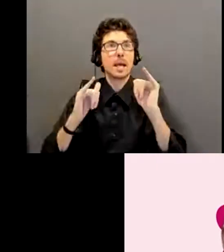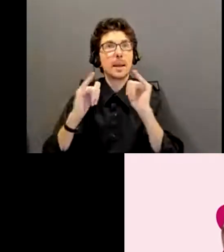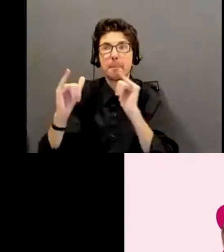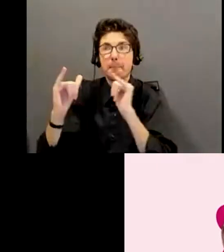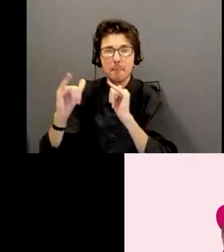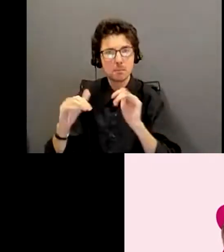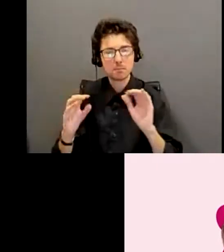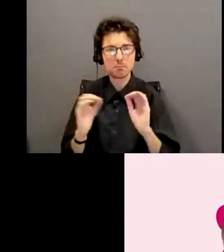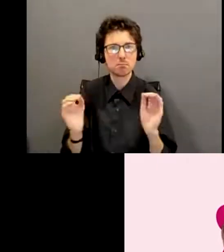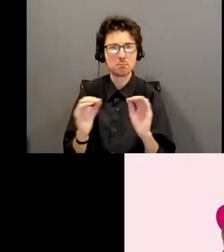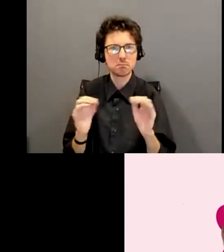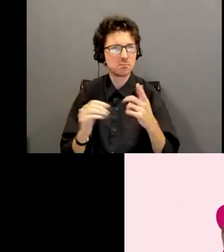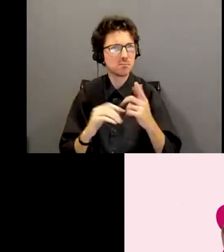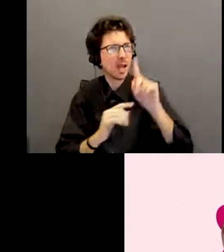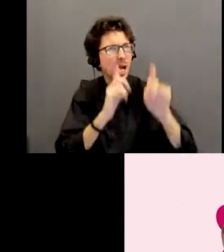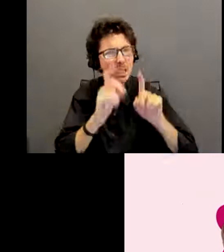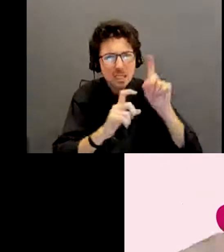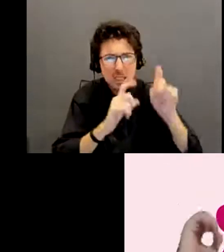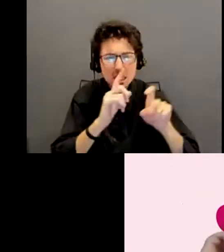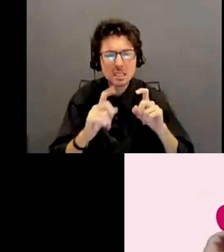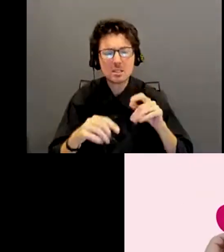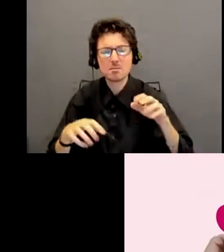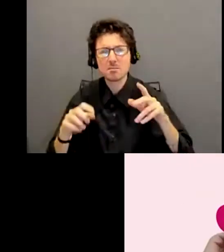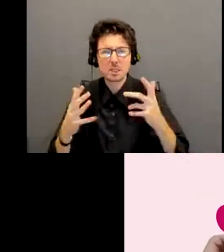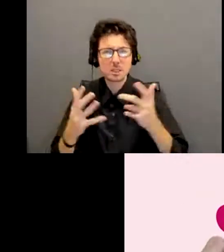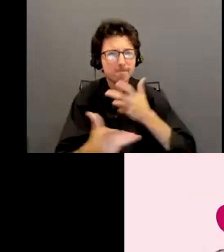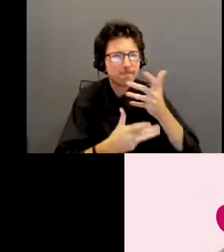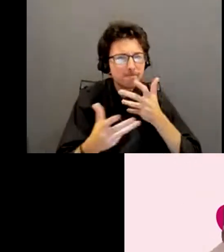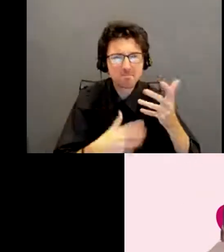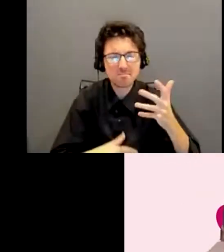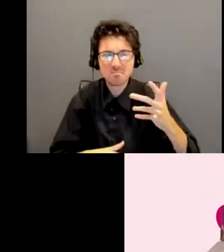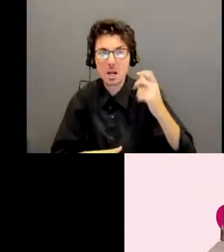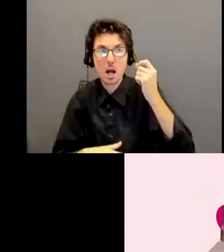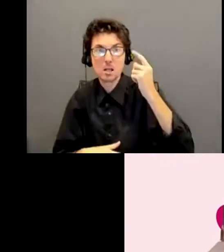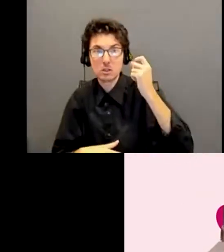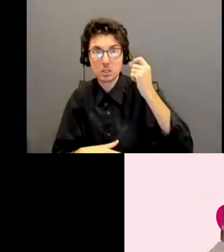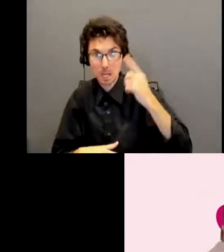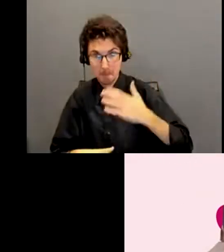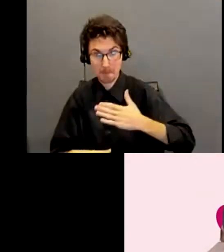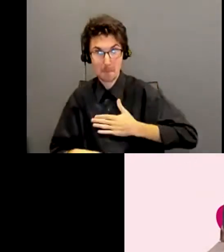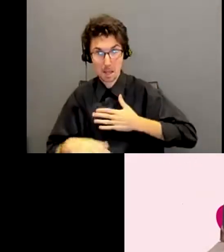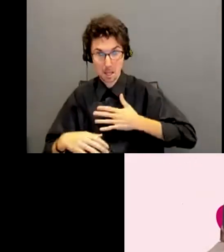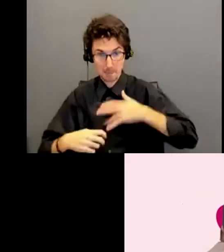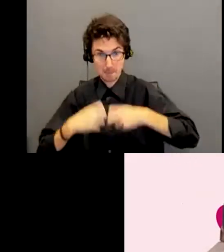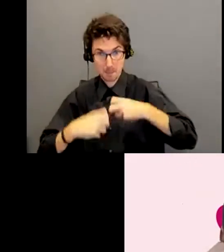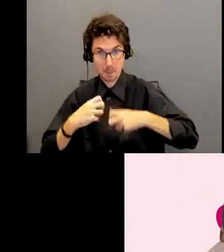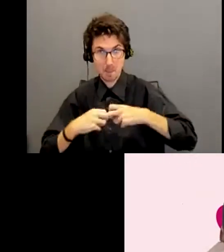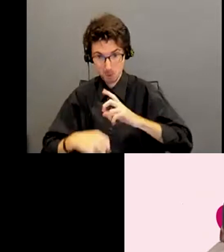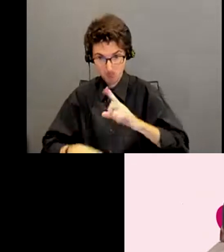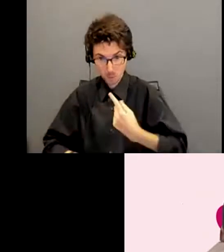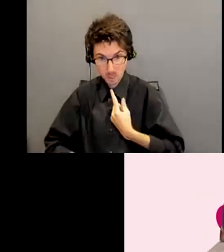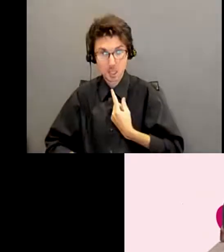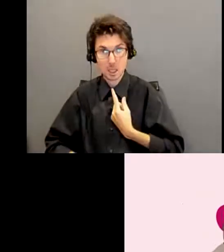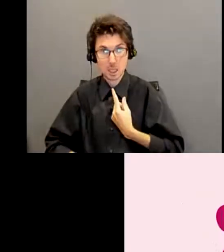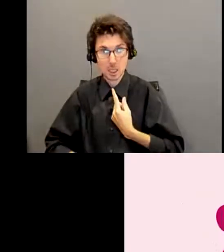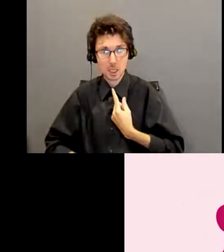to ask him questions, to feel and understand that my problem is an issue, but it's not